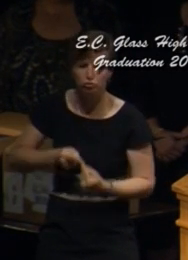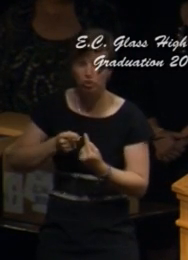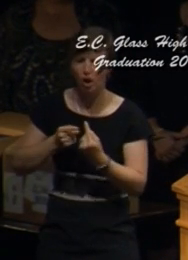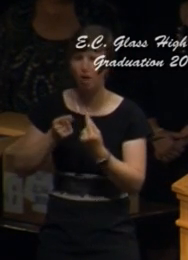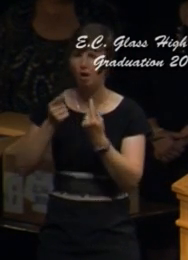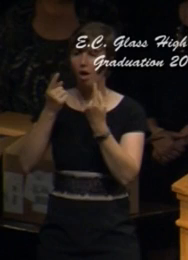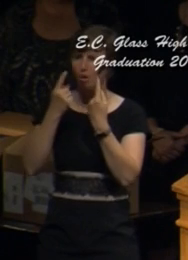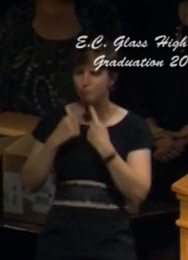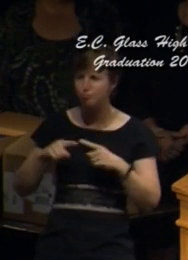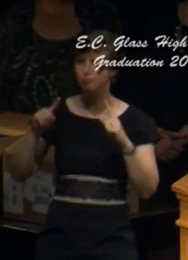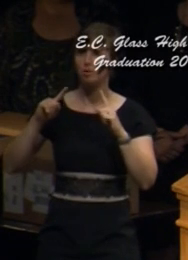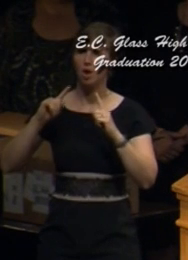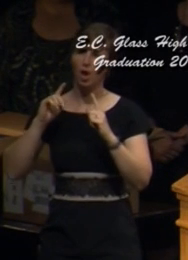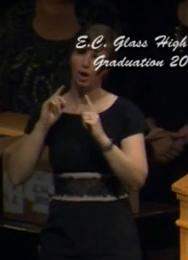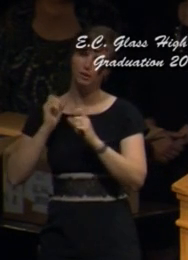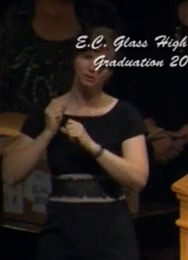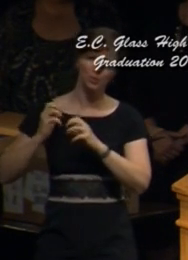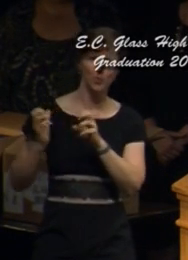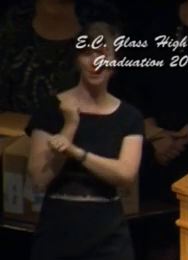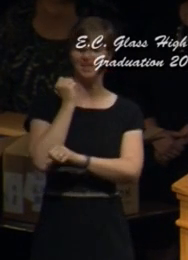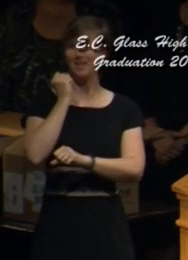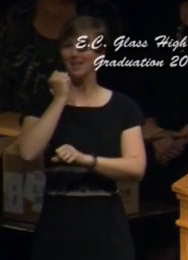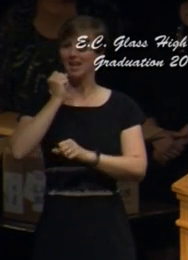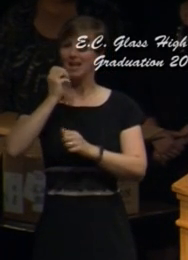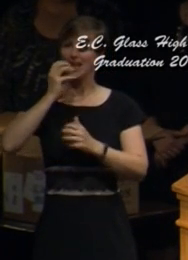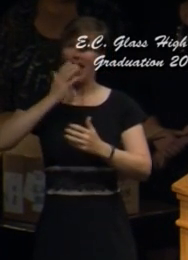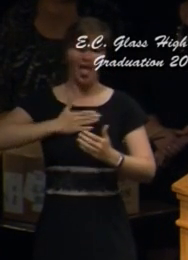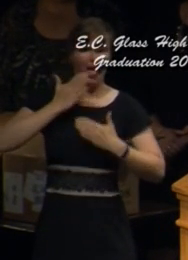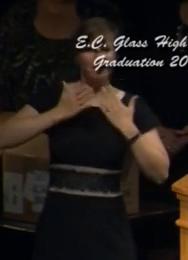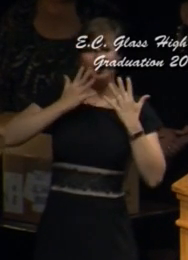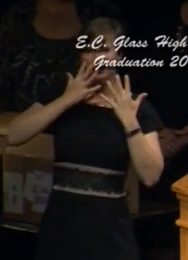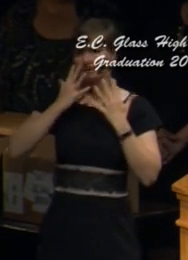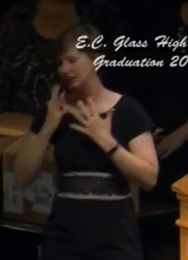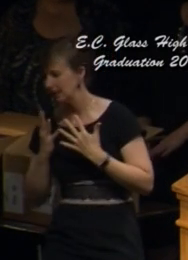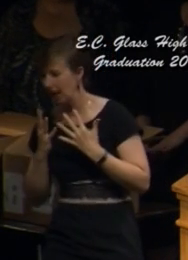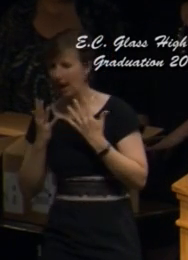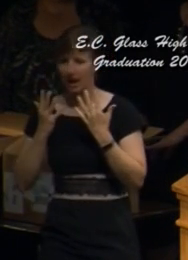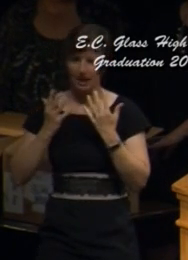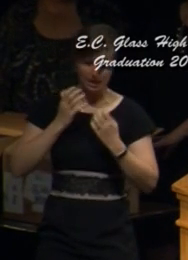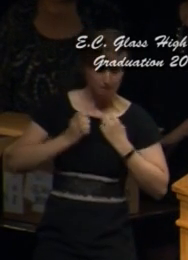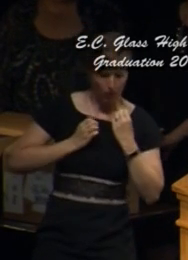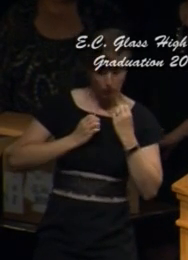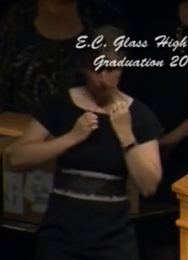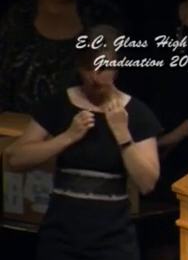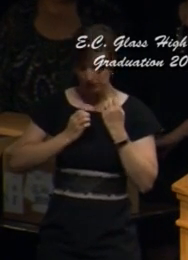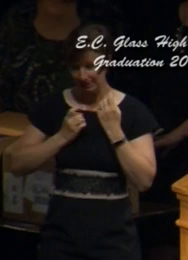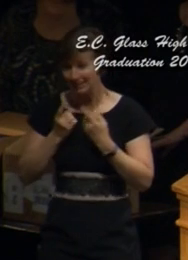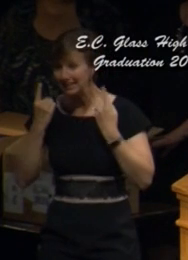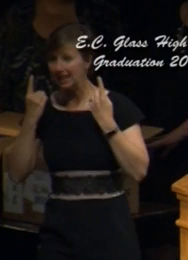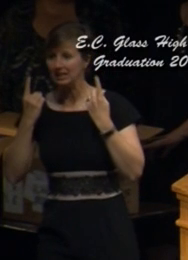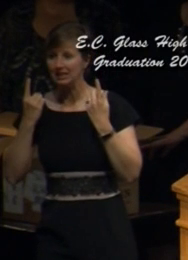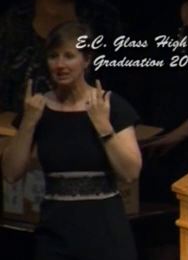strife, of triumph, and happiness, and sadness, and emotion, and success, and, well, life.